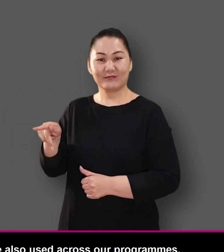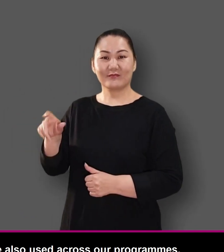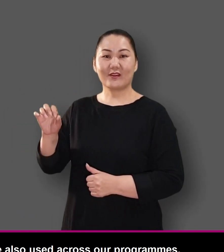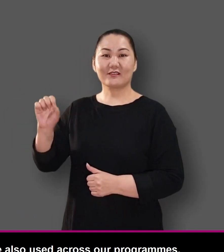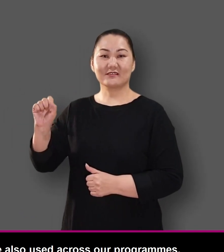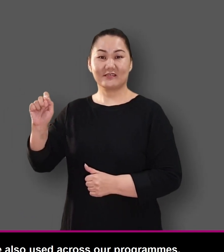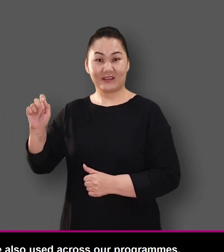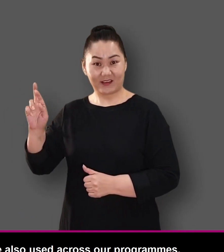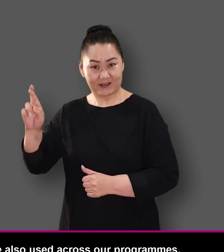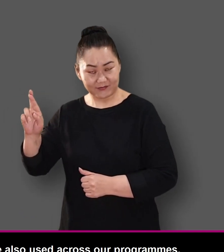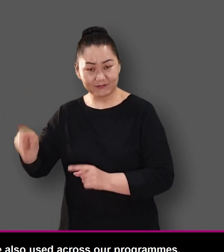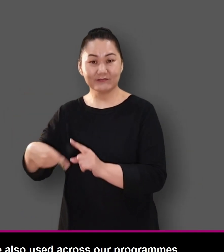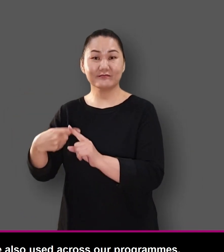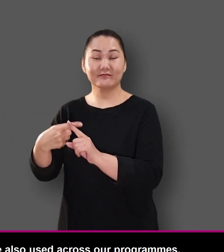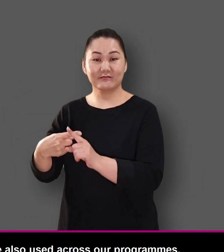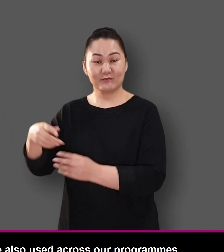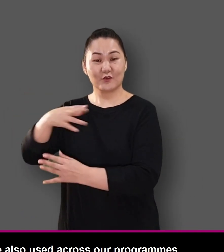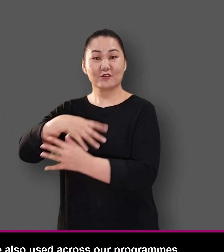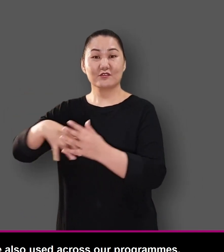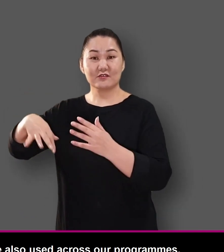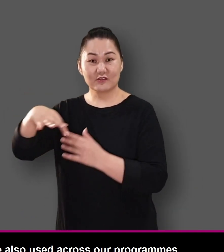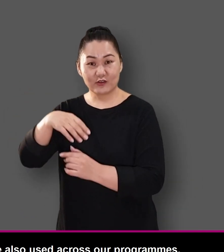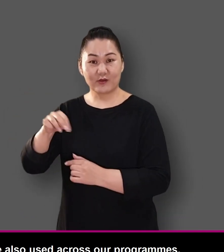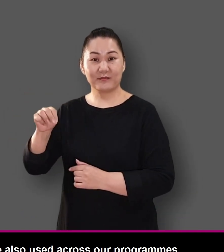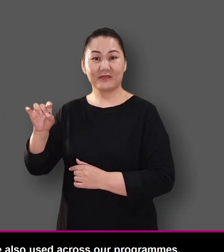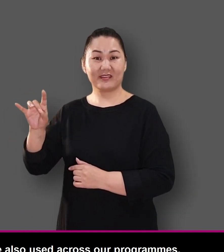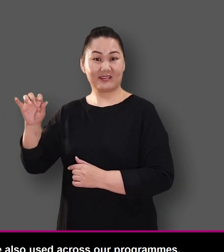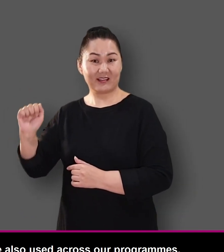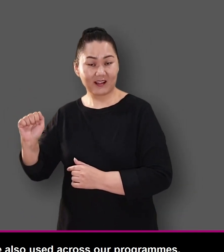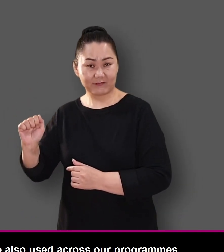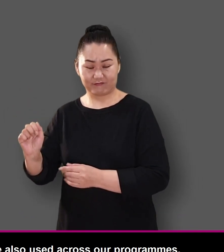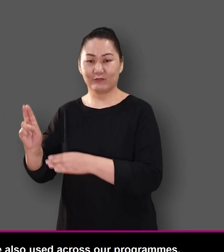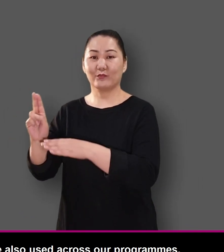Posters and social media were also used across our programs.